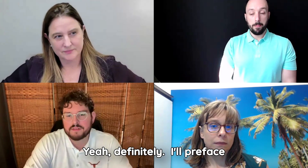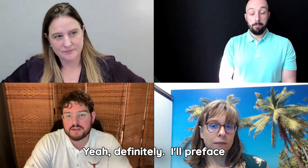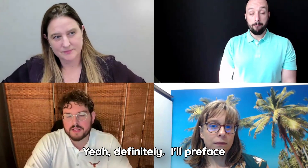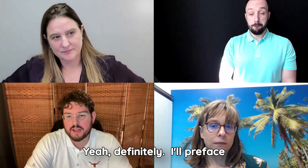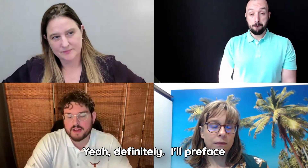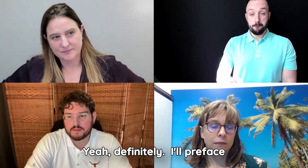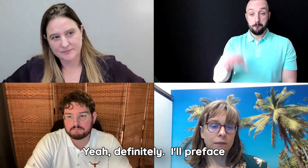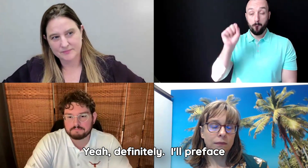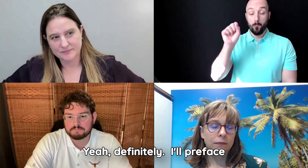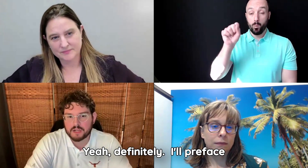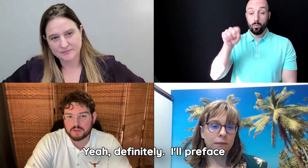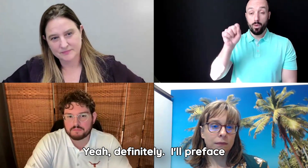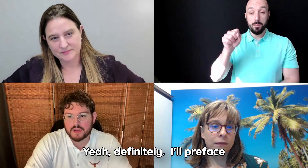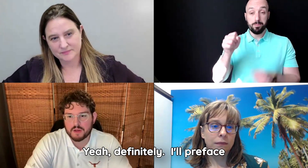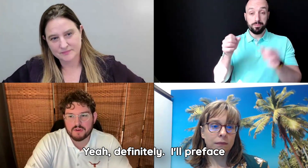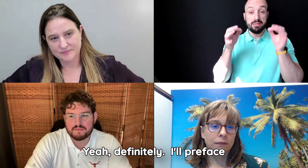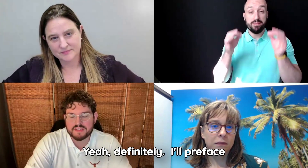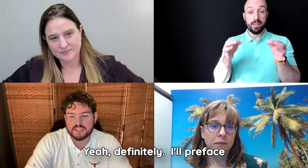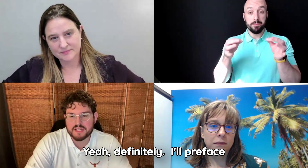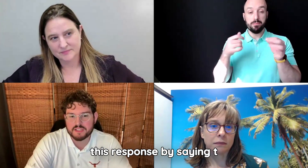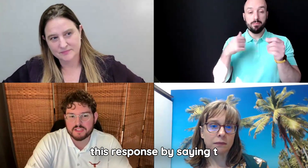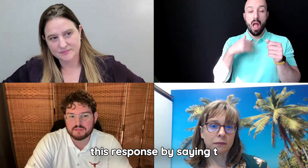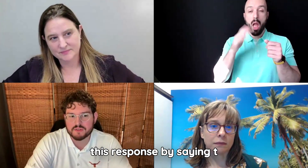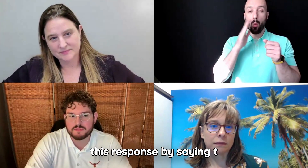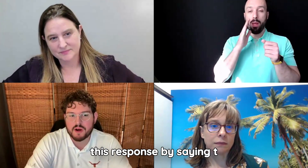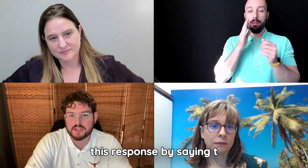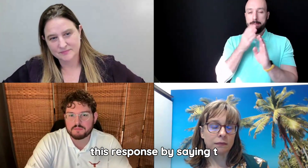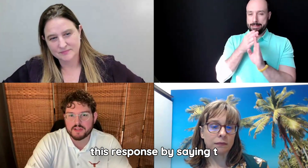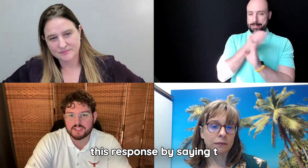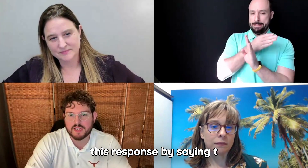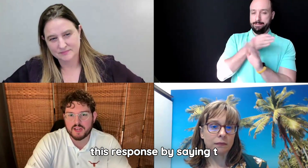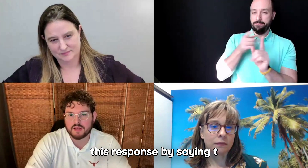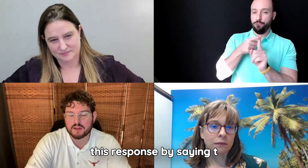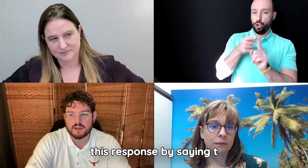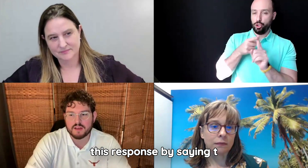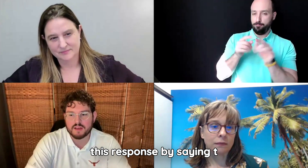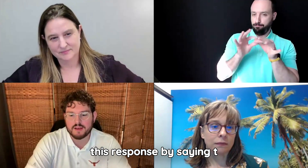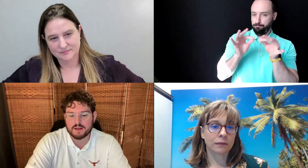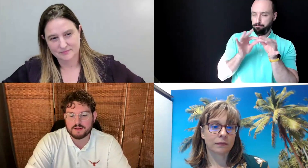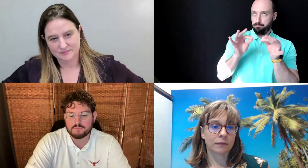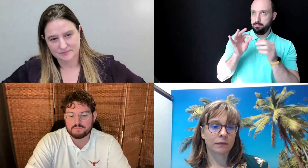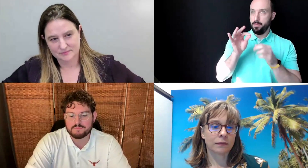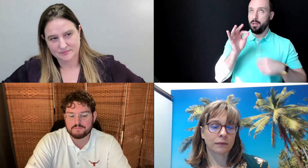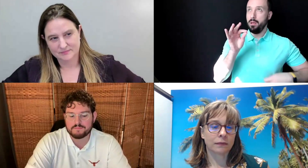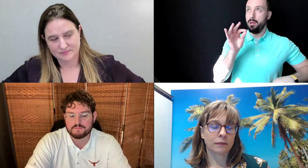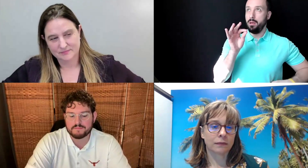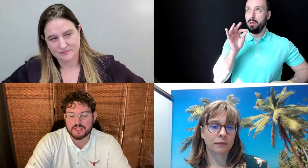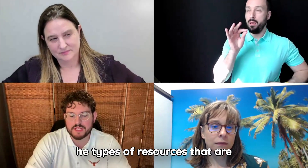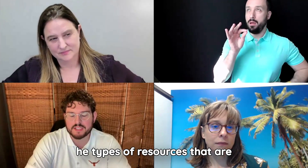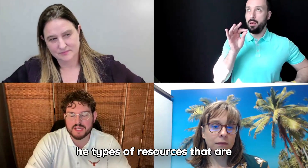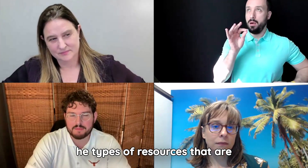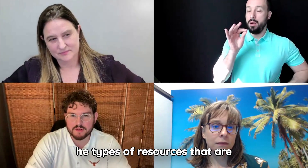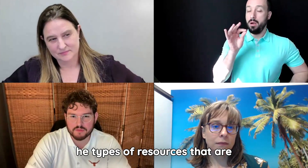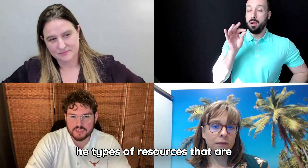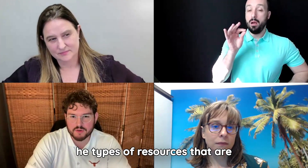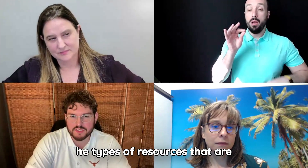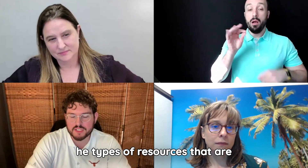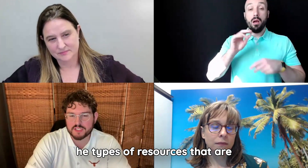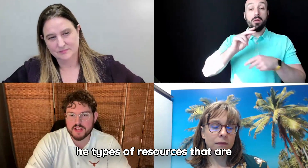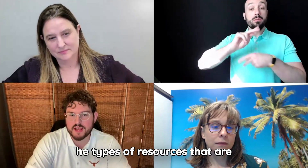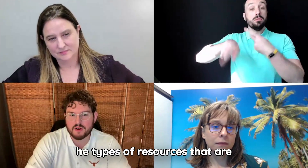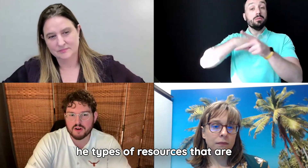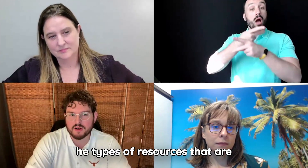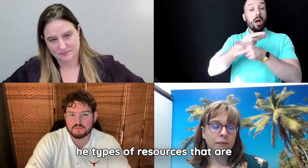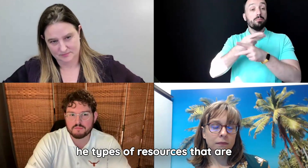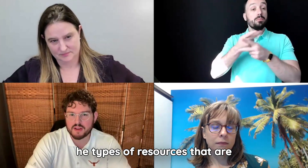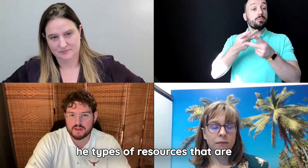Yeah, definitely. I'll preface this response by saying the types of